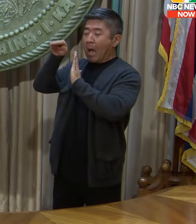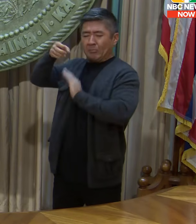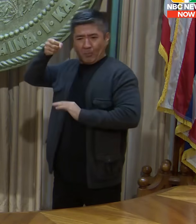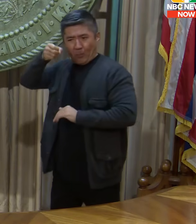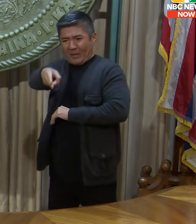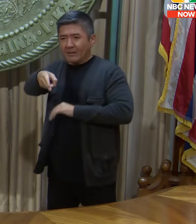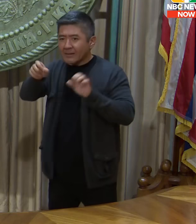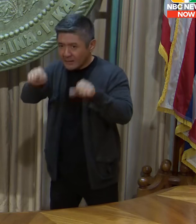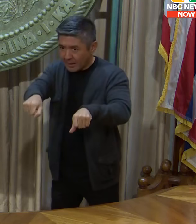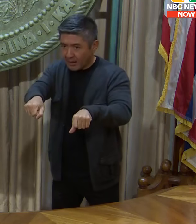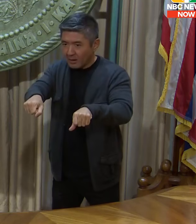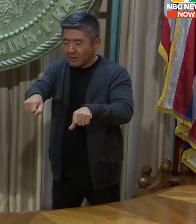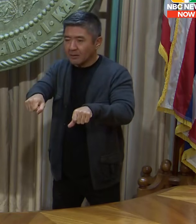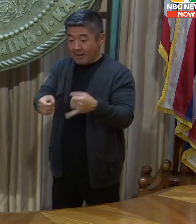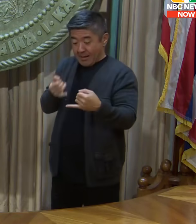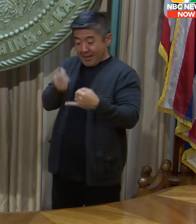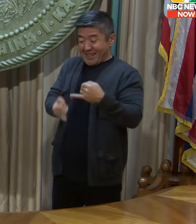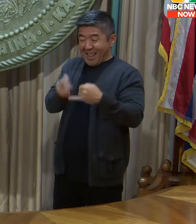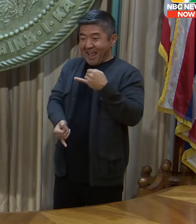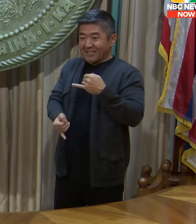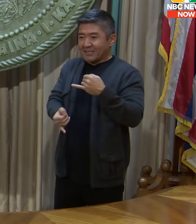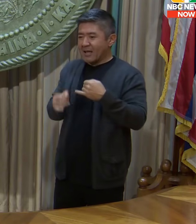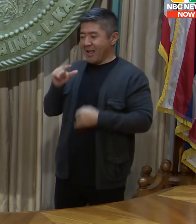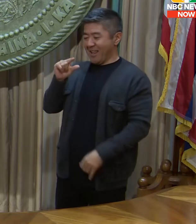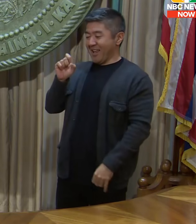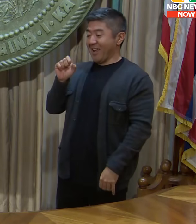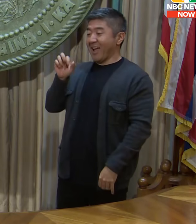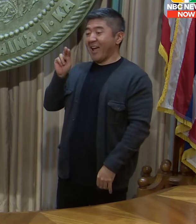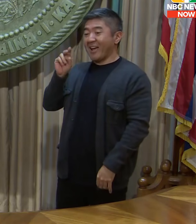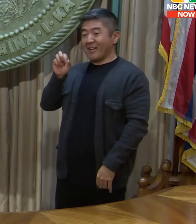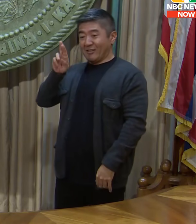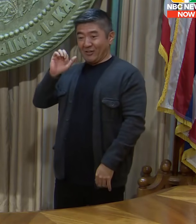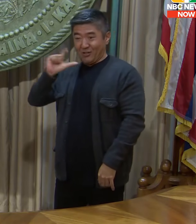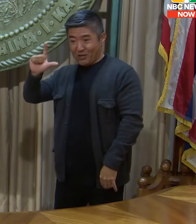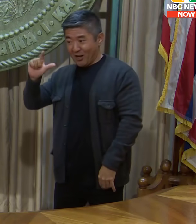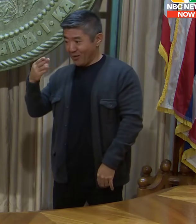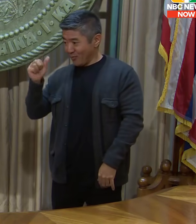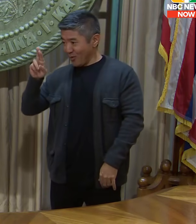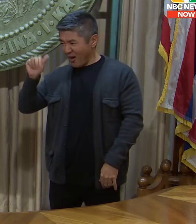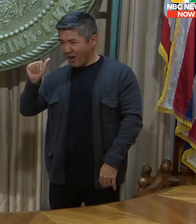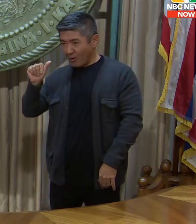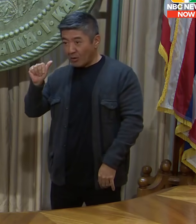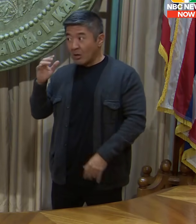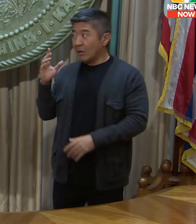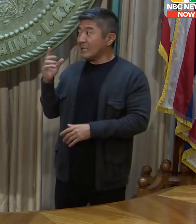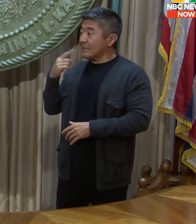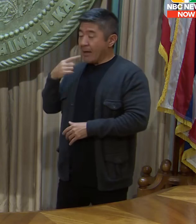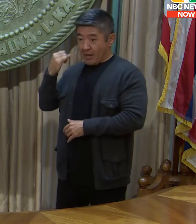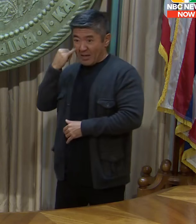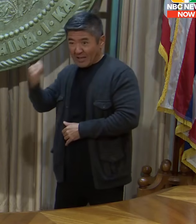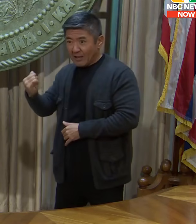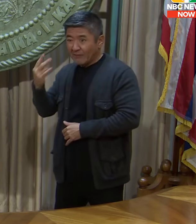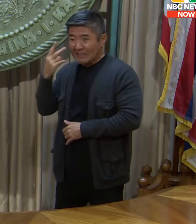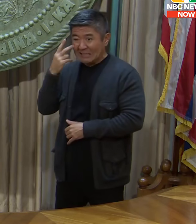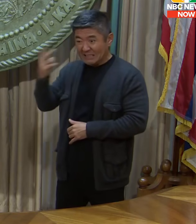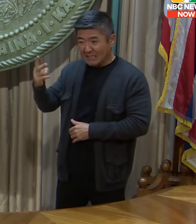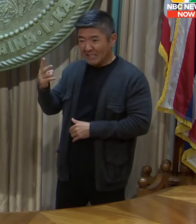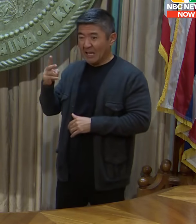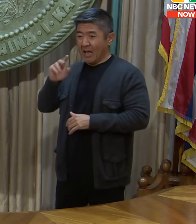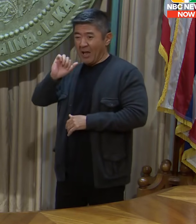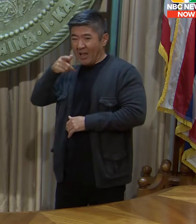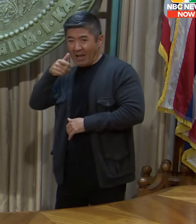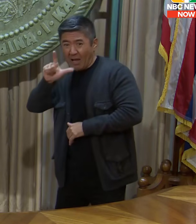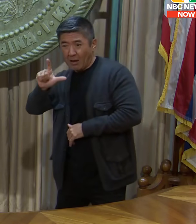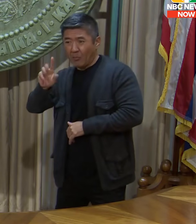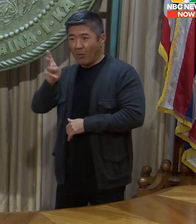say is that the general is working very hard to make sure if we see a terrible surge towards the end of April or into May, if we see